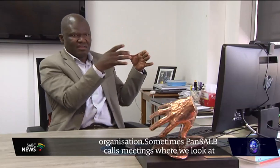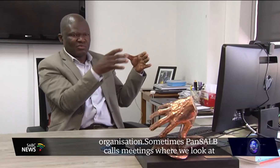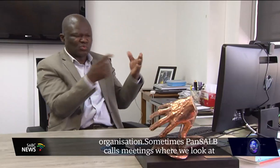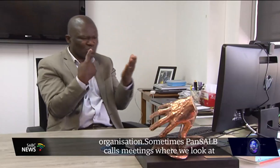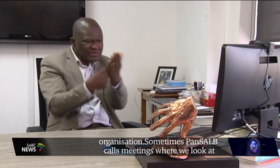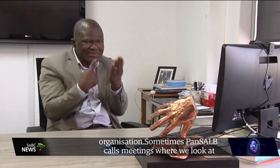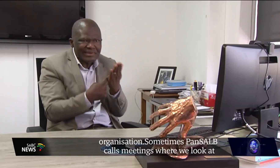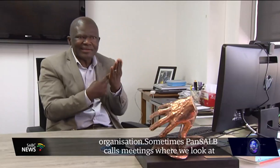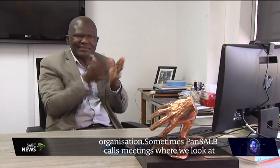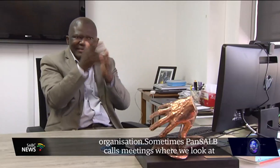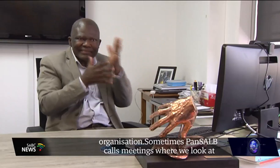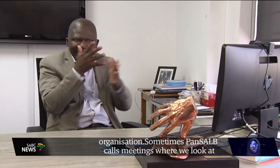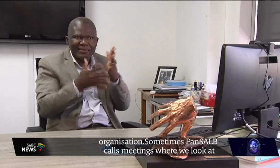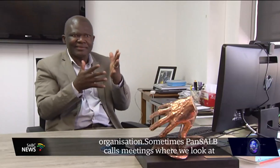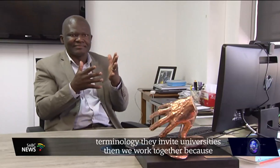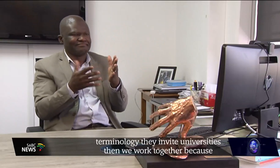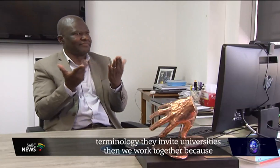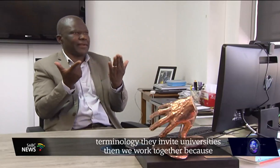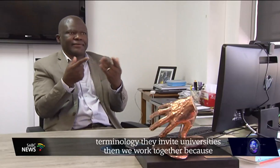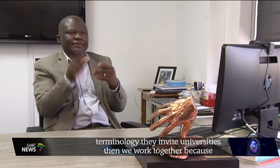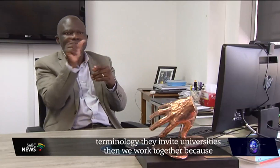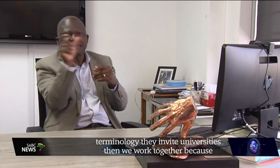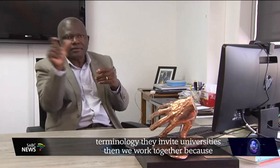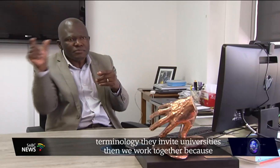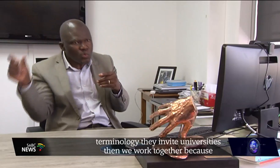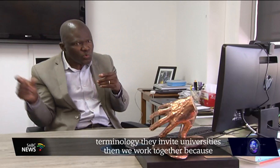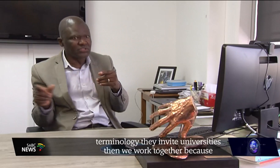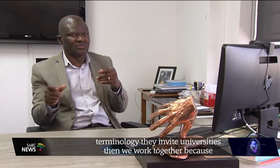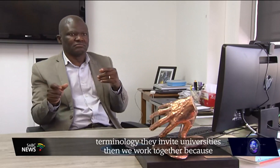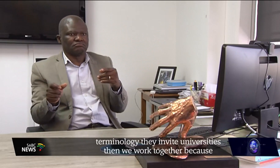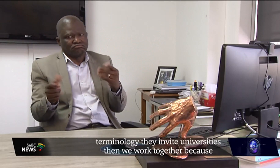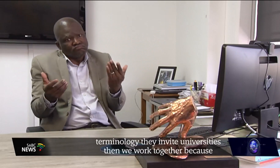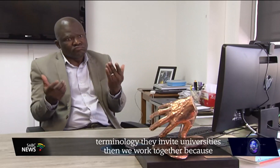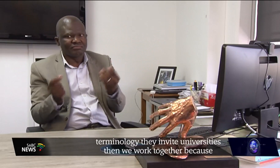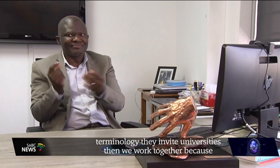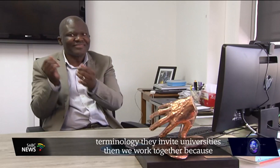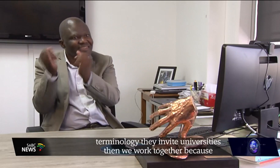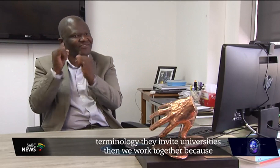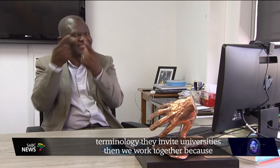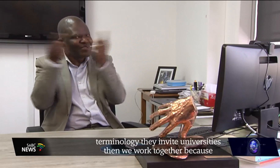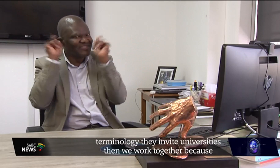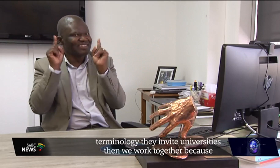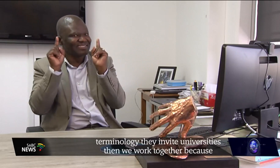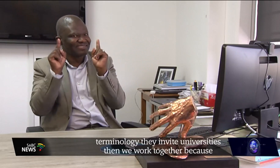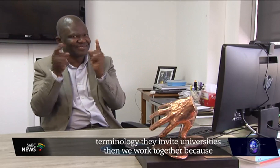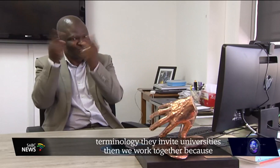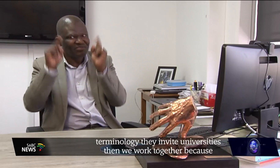Nako ye nngwe PanSALB e tla bitša di-meetings tše le gore well re tlo lebelela dilo tša go tshwana le bo terminology ba